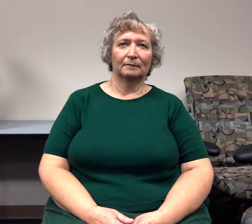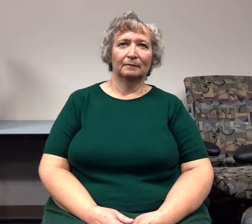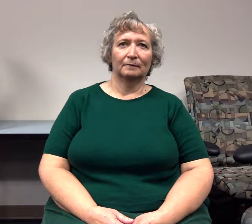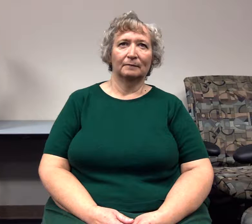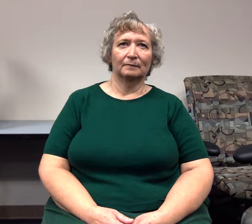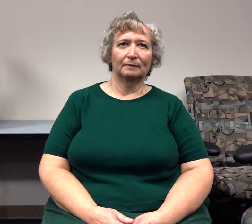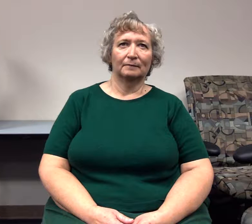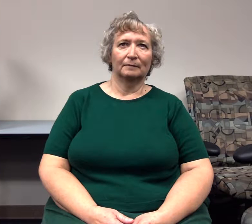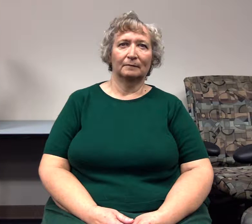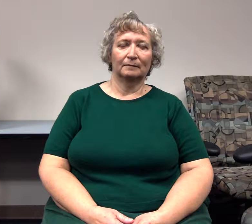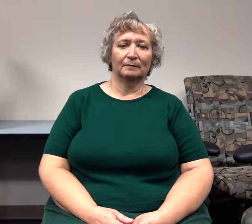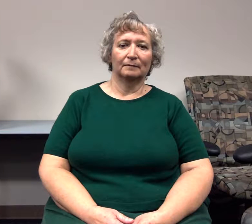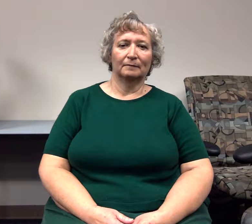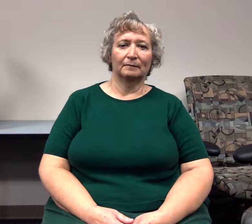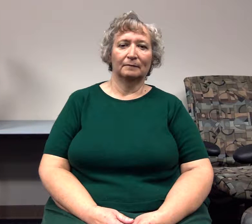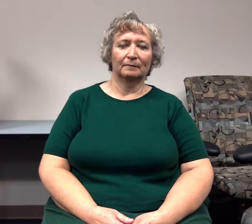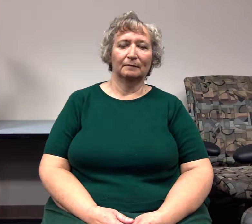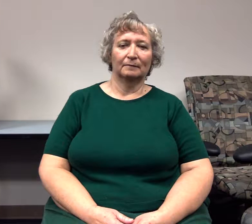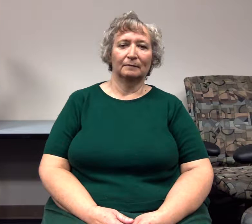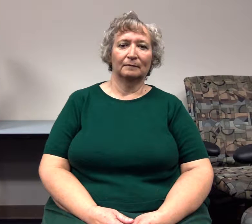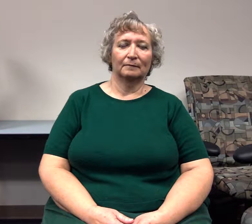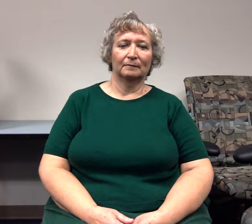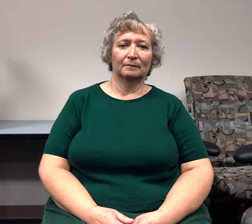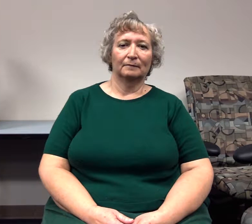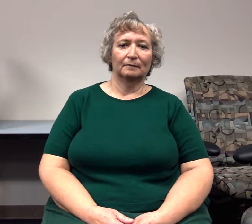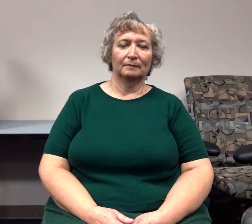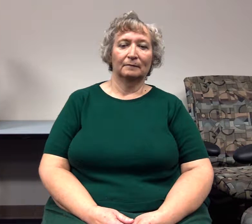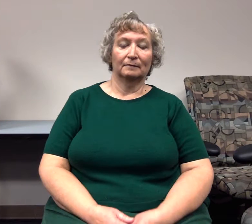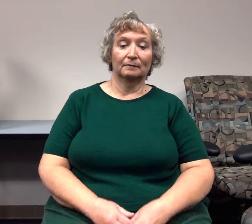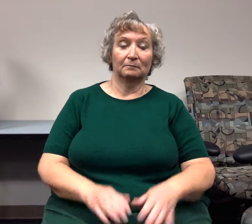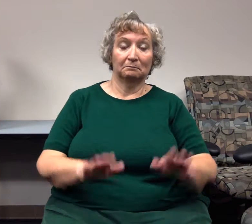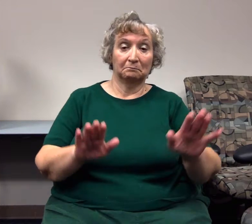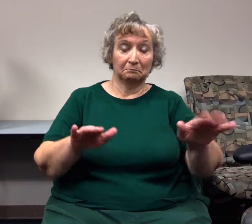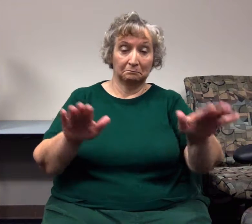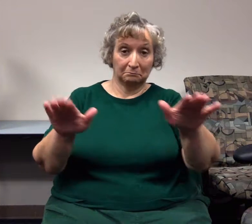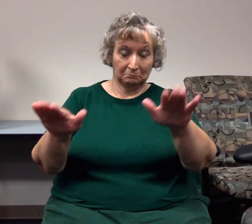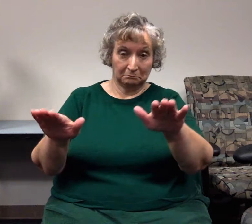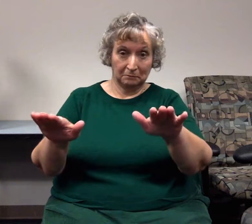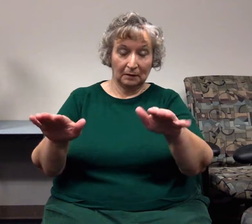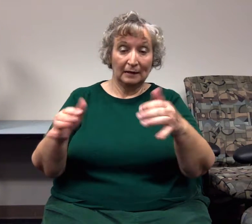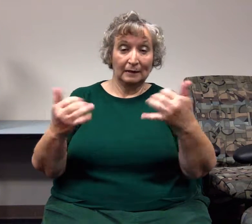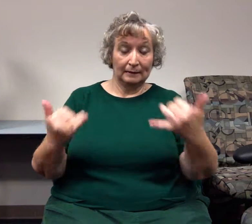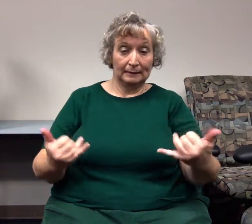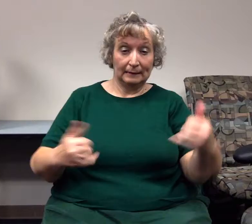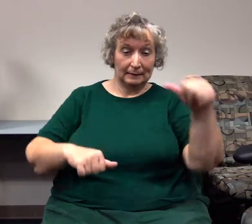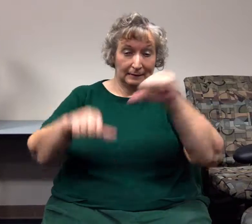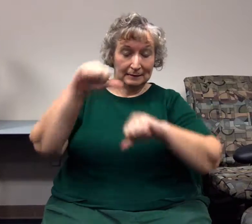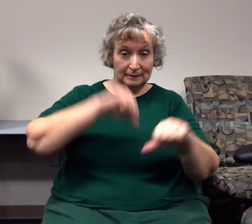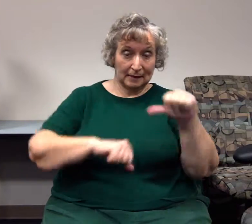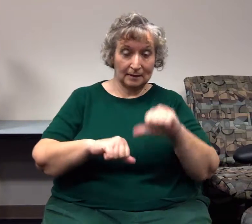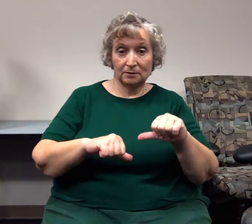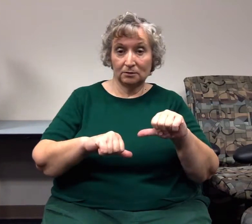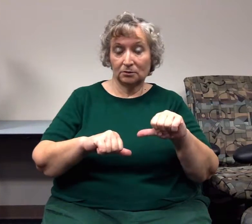Boys and girls, today we're going to talk about, in science, our bodies. And we're going to talk specifically